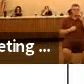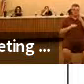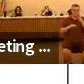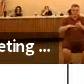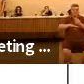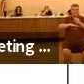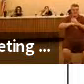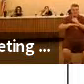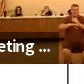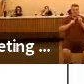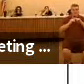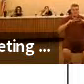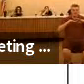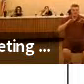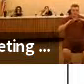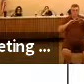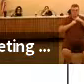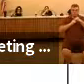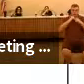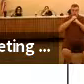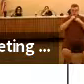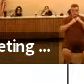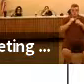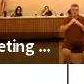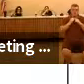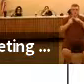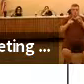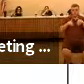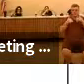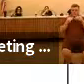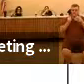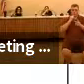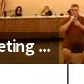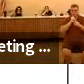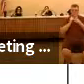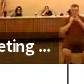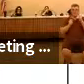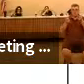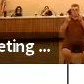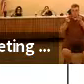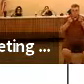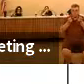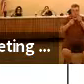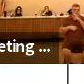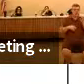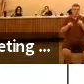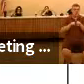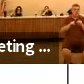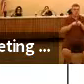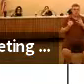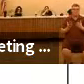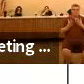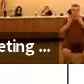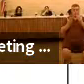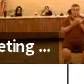with outlet structures to provide detention and quality control. It also proposes a new pond near the